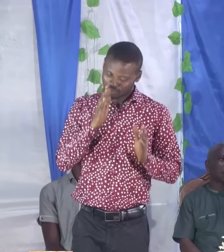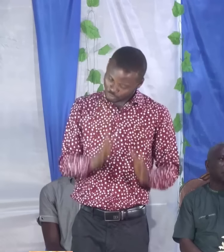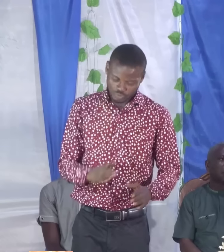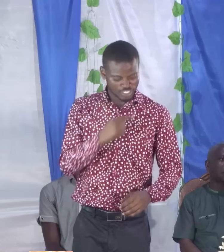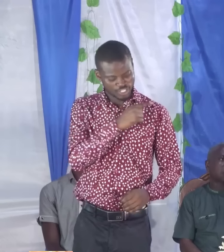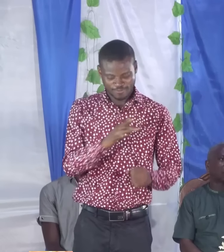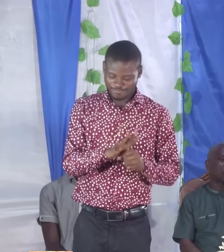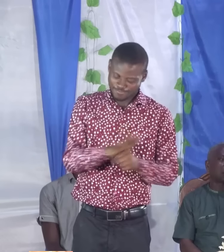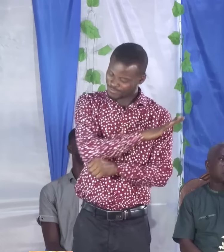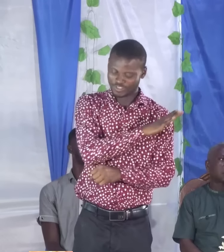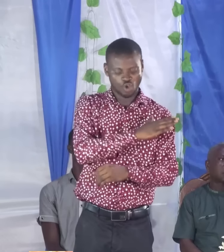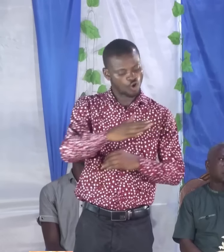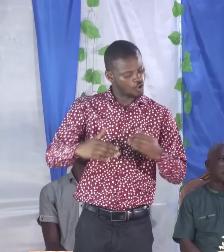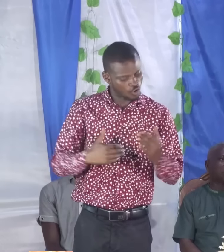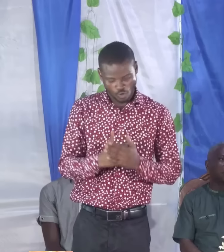me ye bro ni o